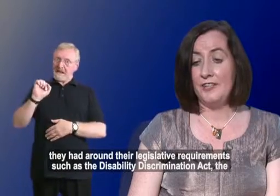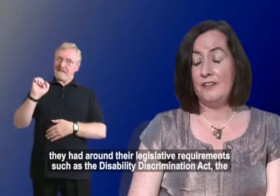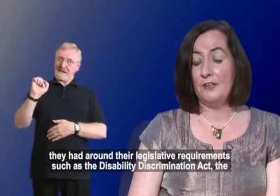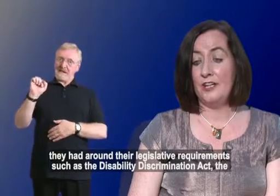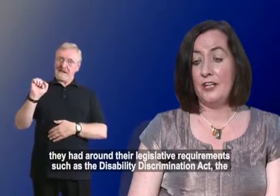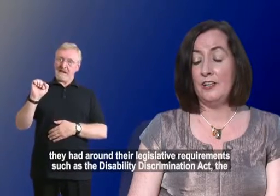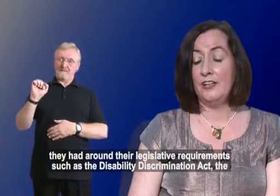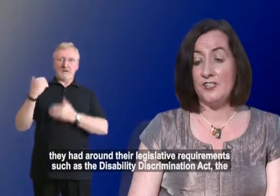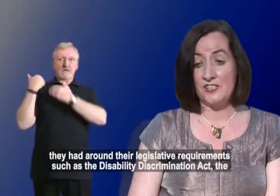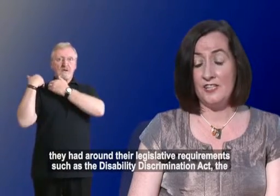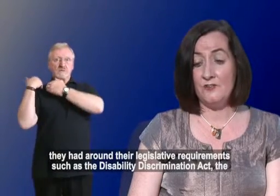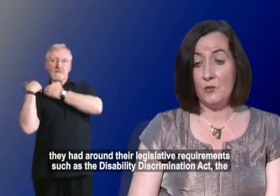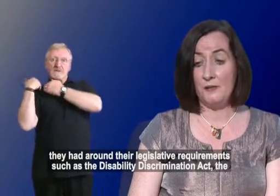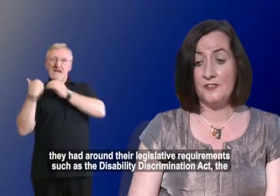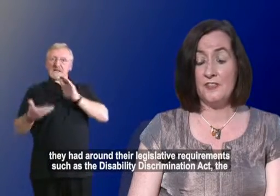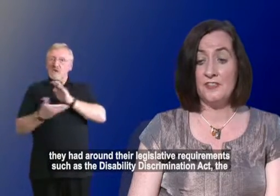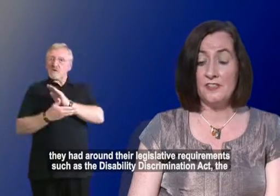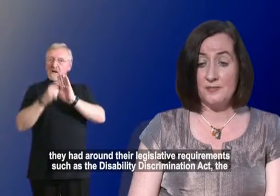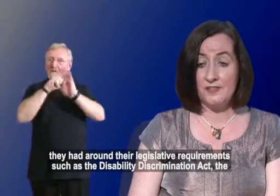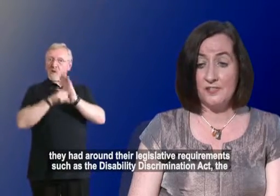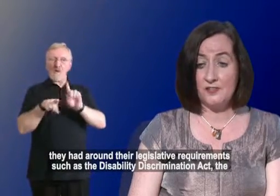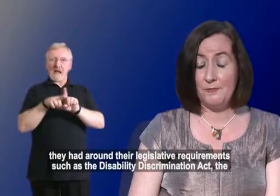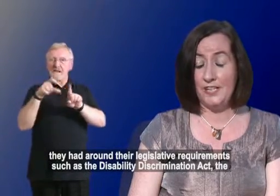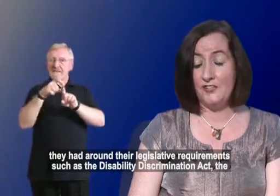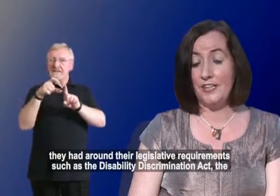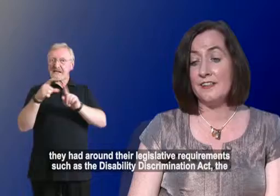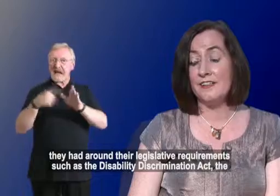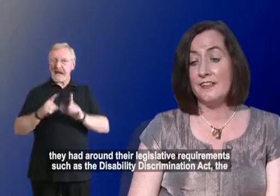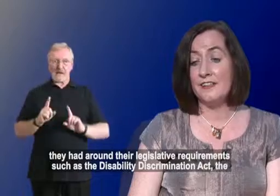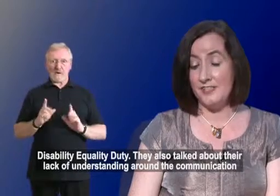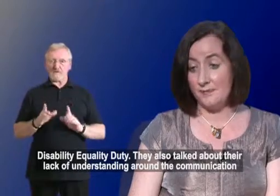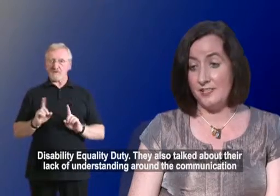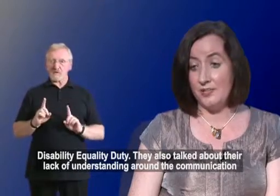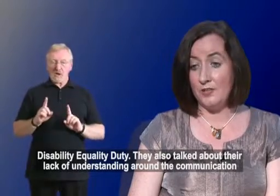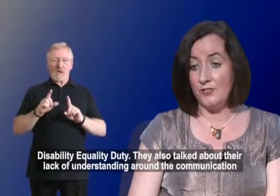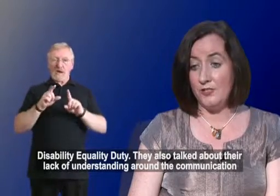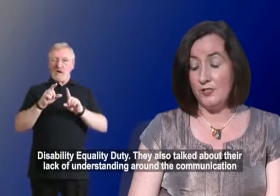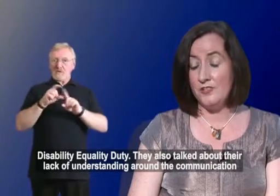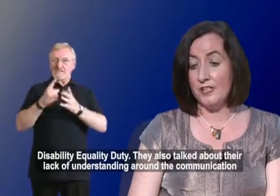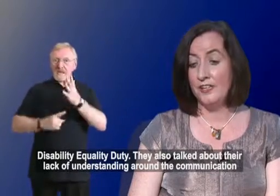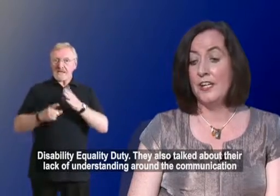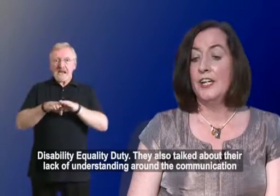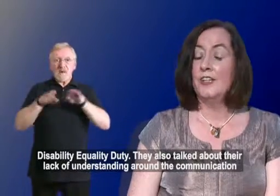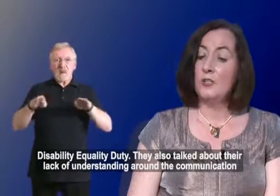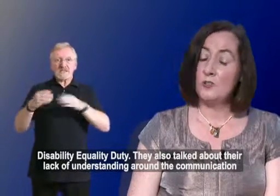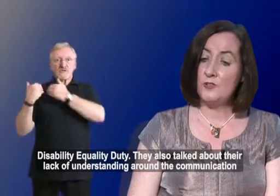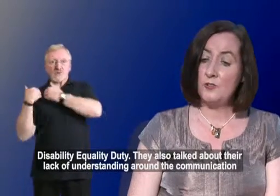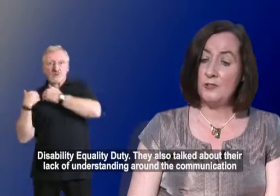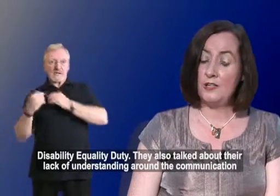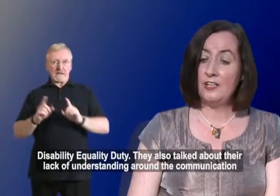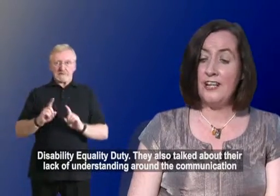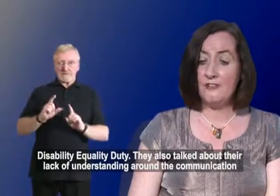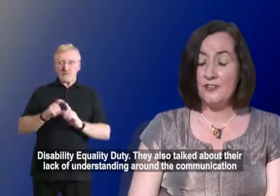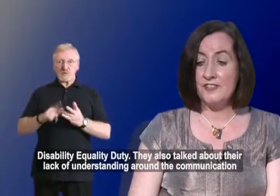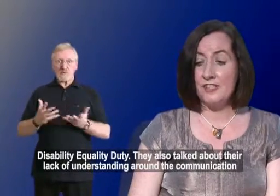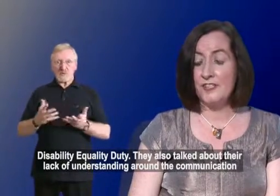that they had around their legislative requirements, such as the Disability Discrimination Act, the Disability Equality Duty. They also talked